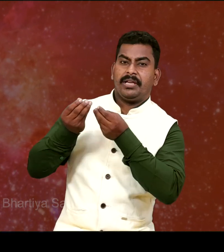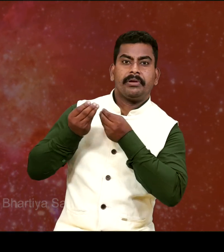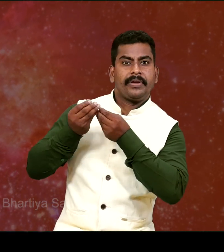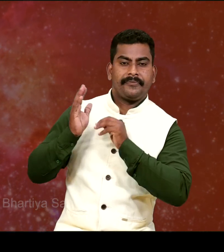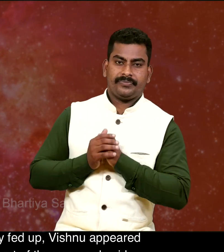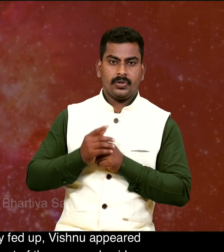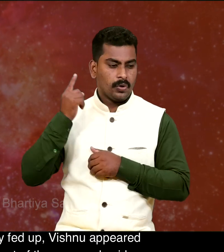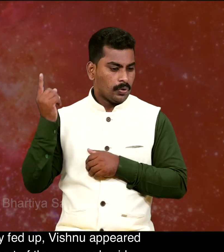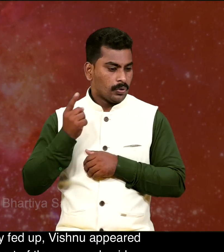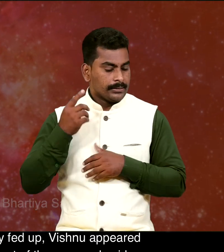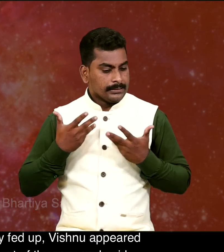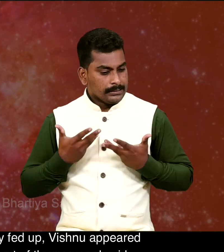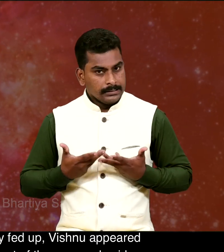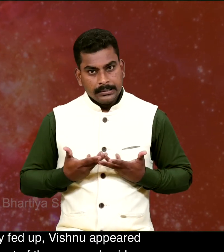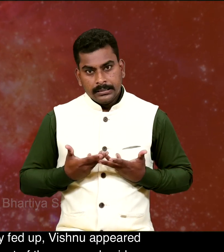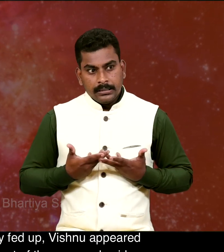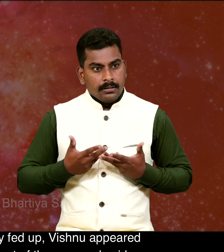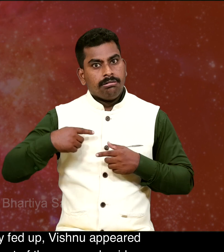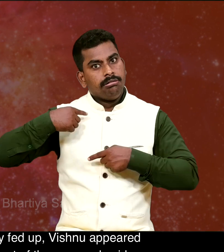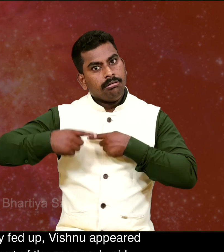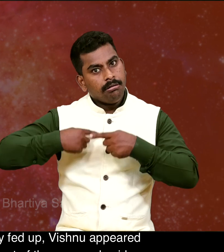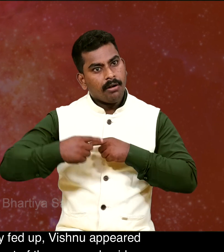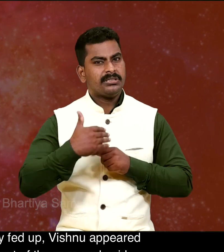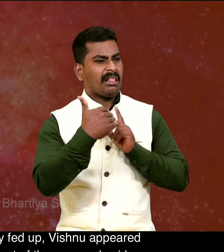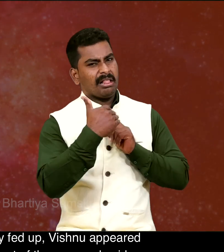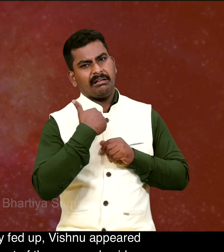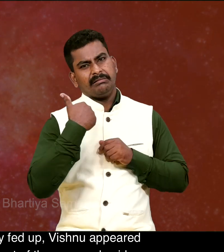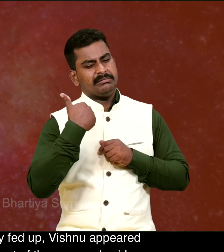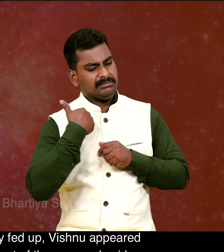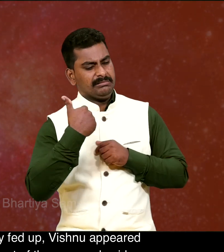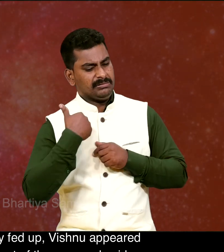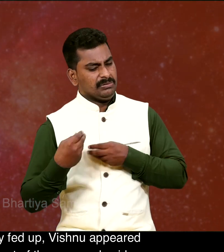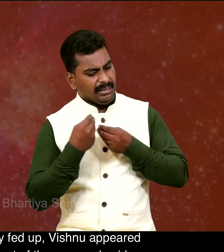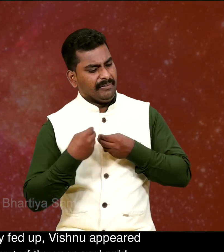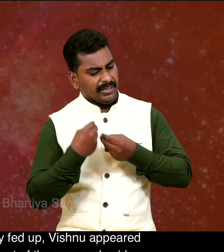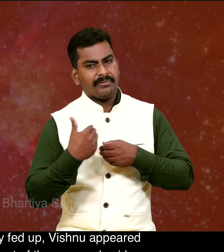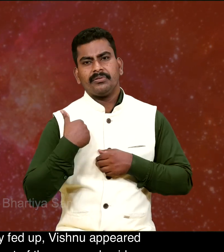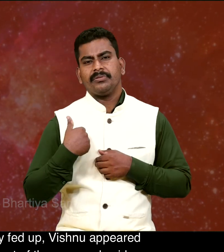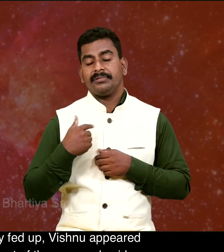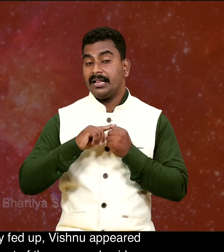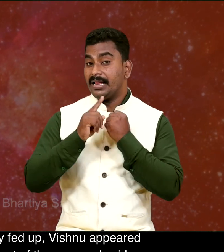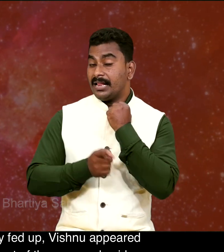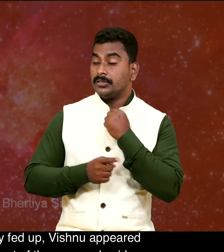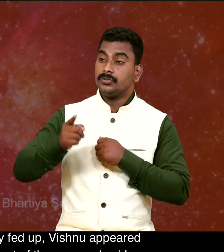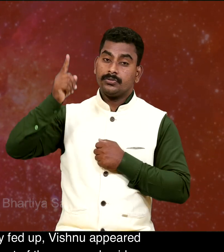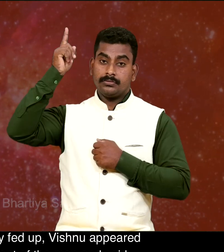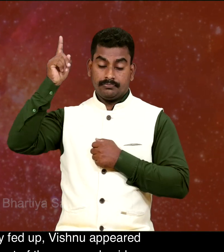Finally fed up, Bhagavan Vishnu appeared in front of the man and said,